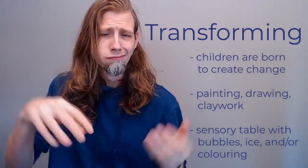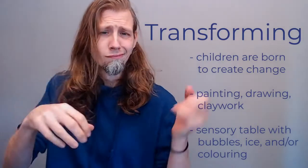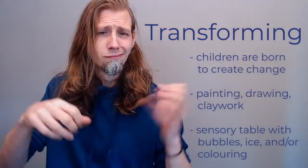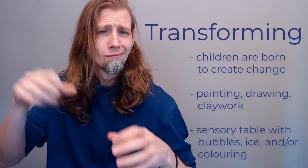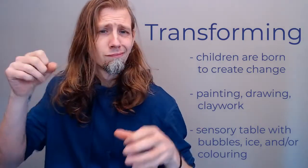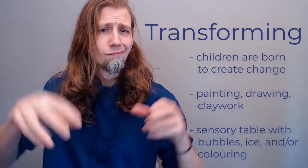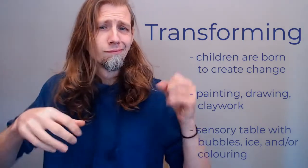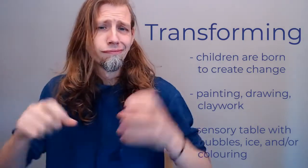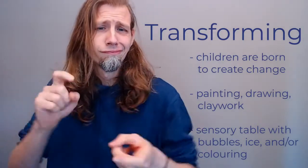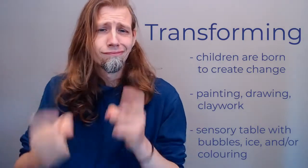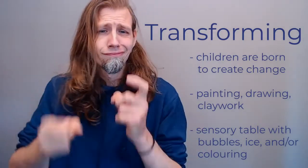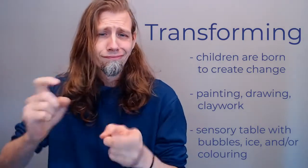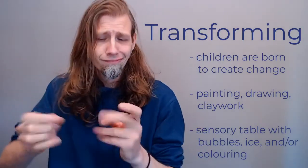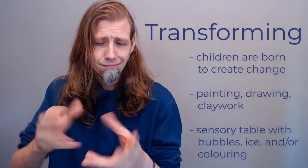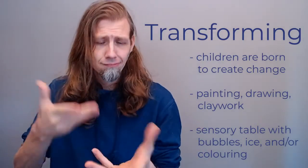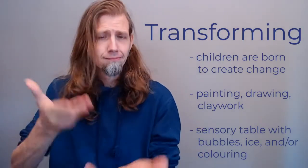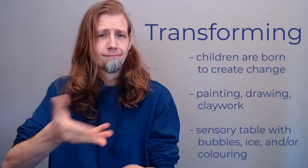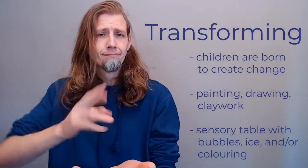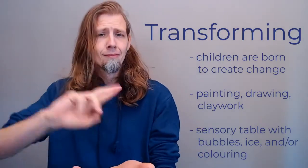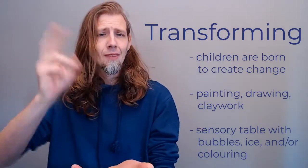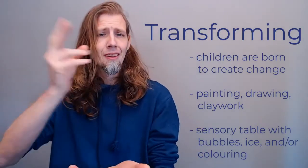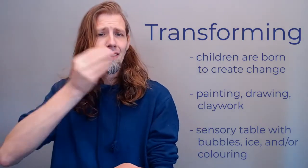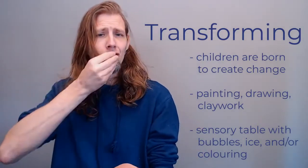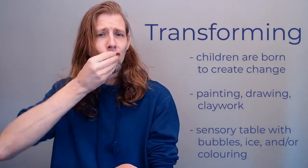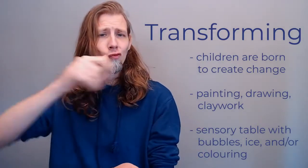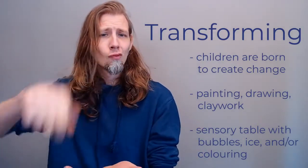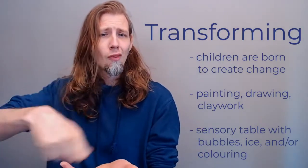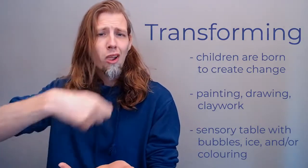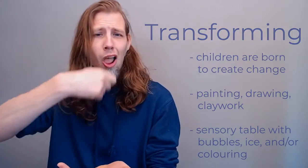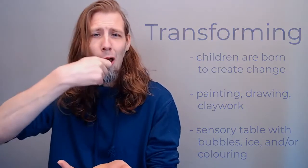many different ingredients and transforming them into a delicious meal.